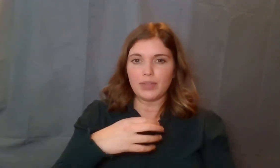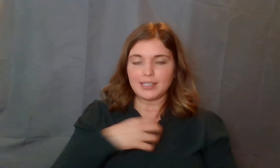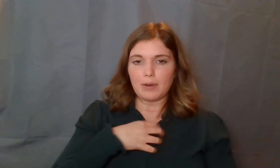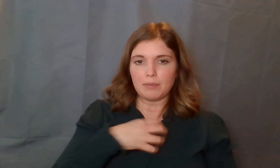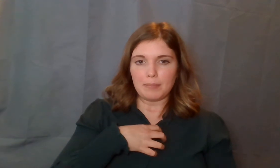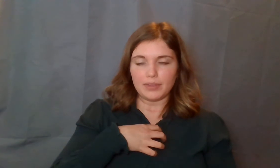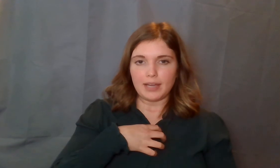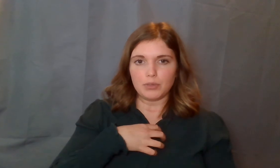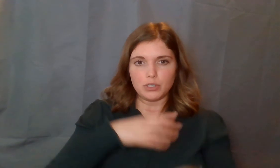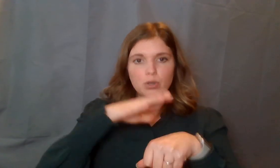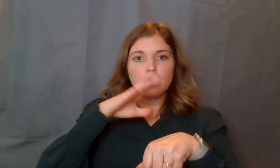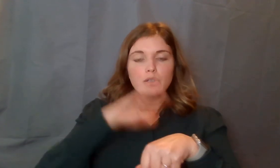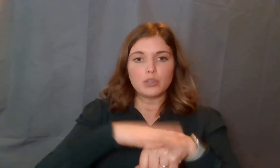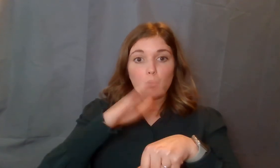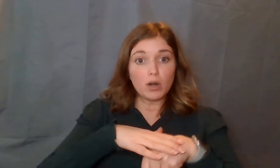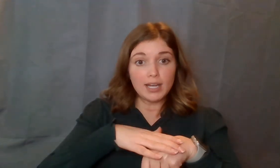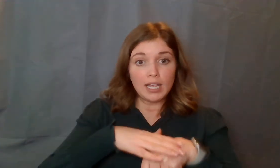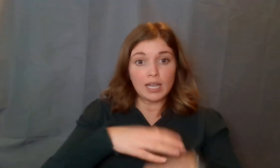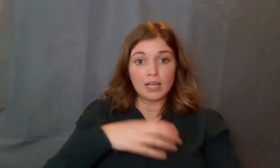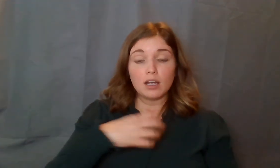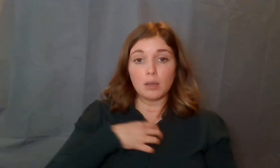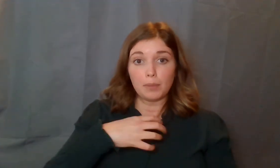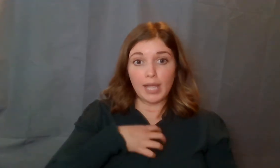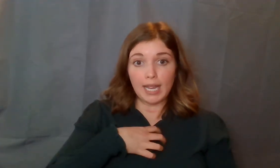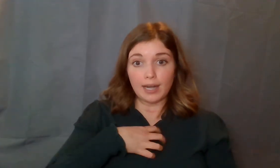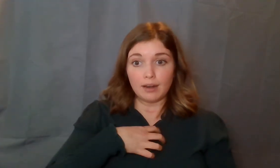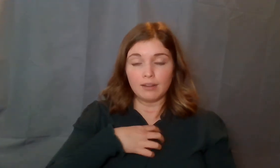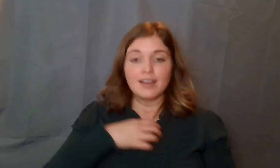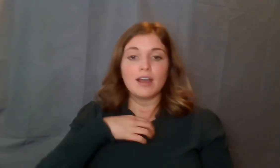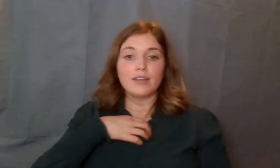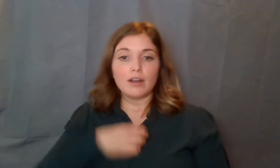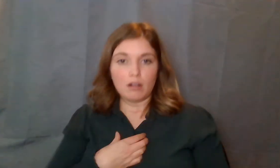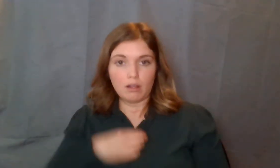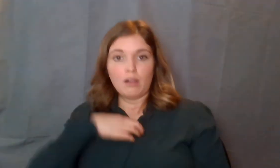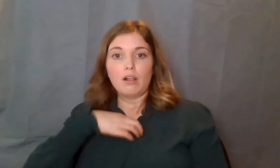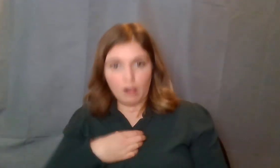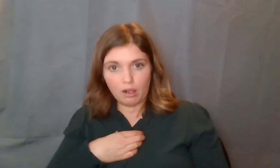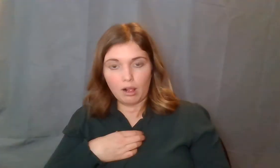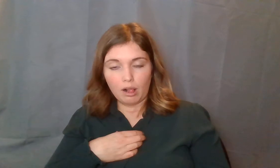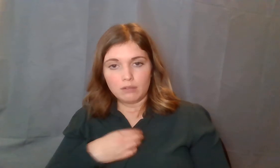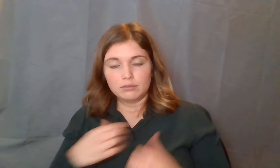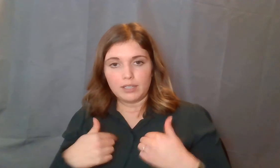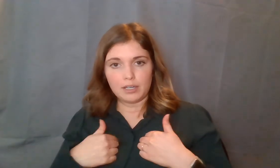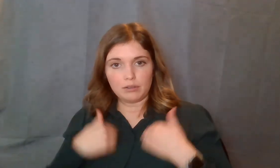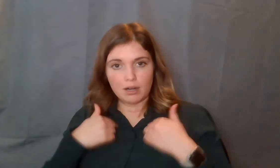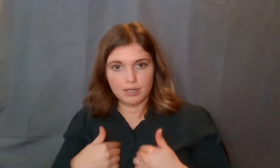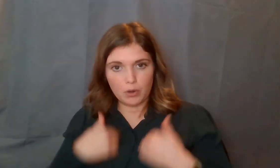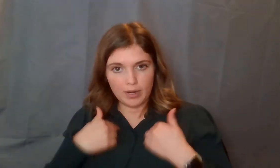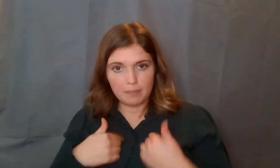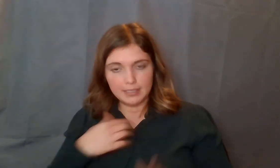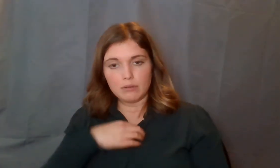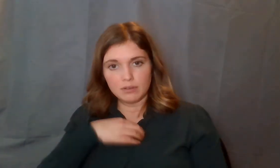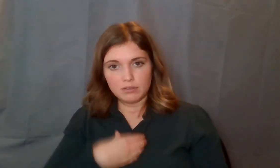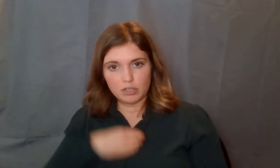That's how I remember that one too. So warning, complain, and then like your lungs are going up and down to